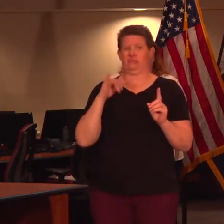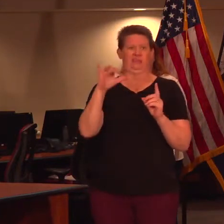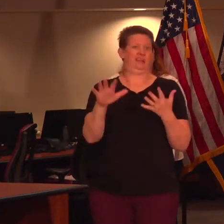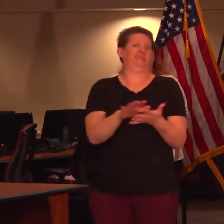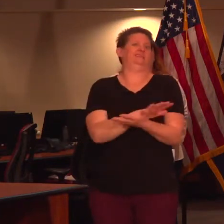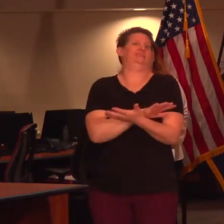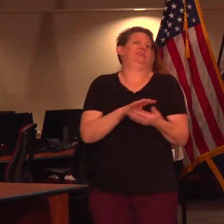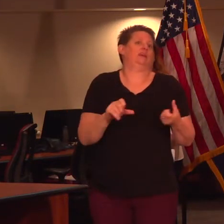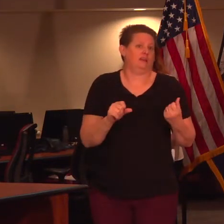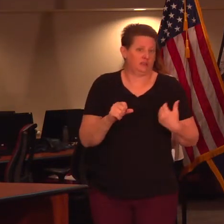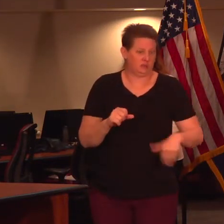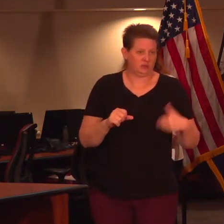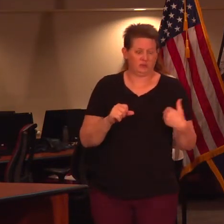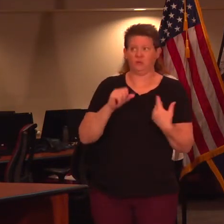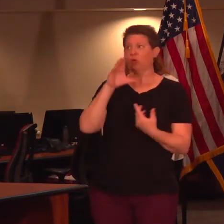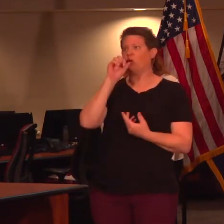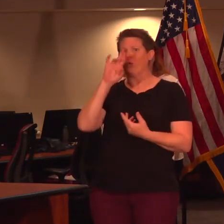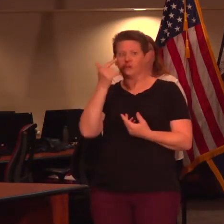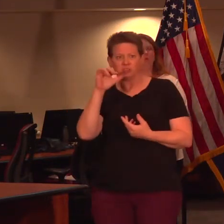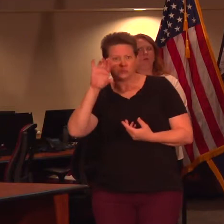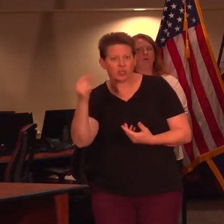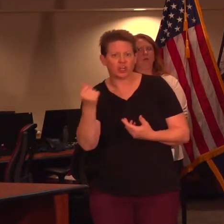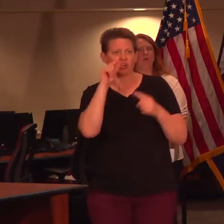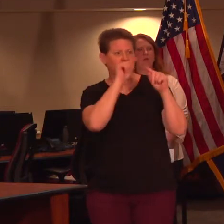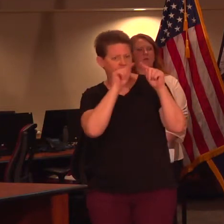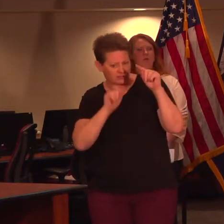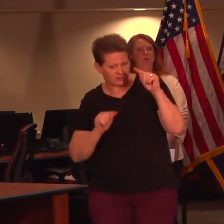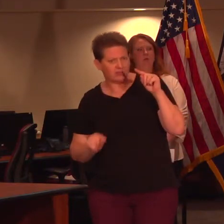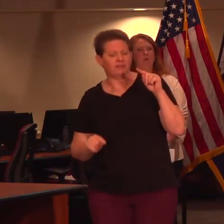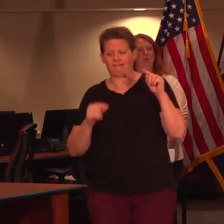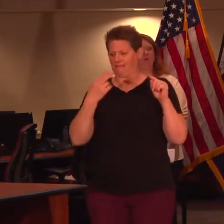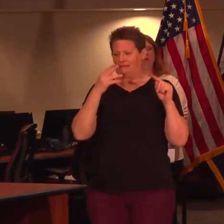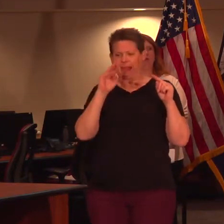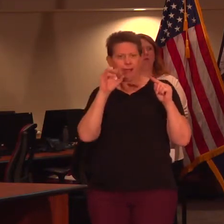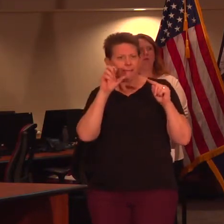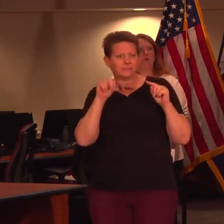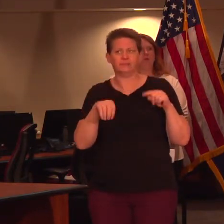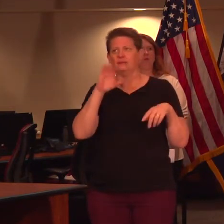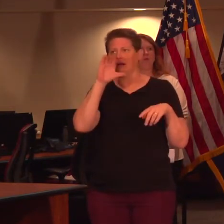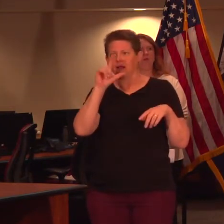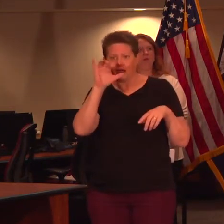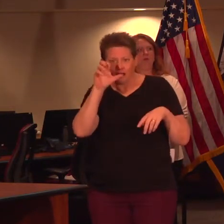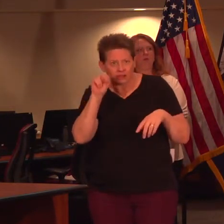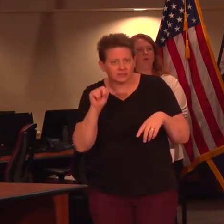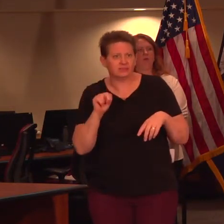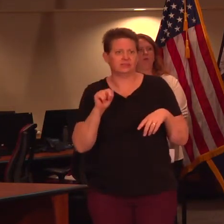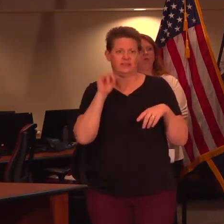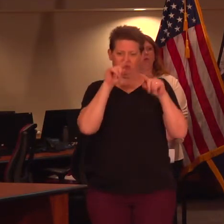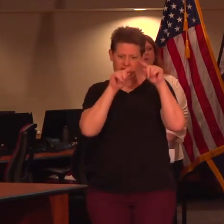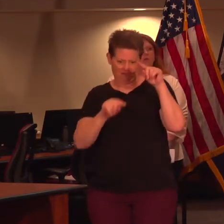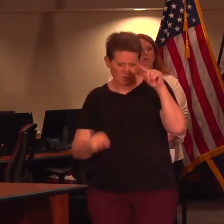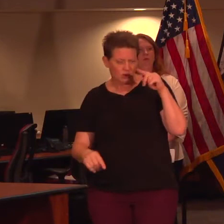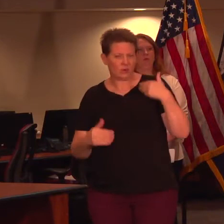also horrendous in Orangeburg and those counties there, and Hampton and Colleton and in that area